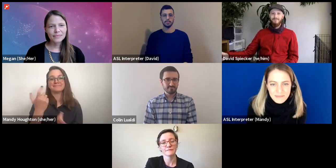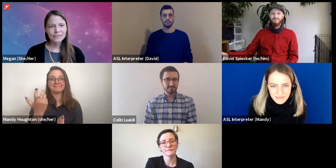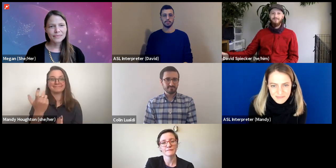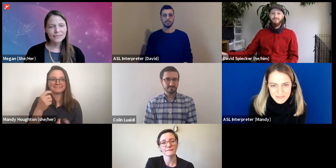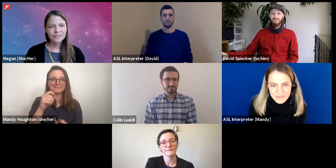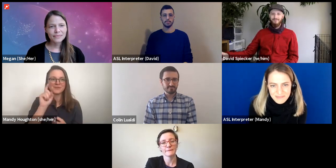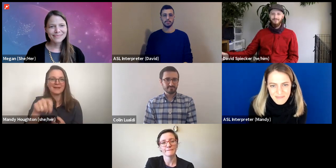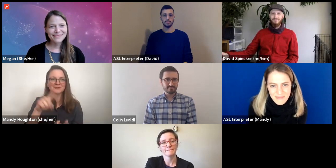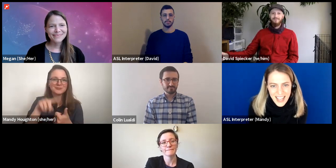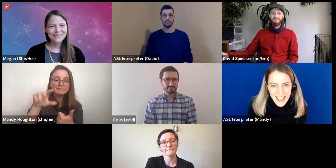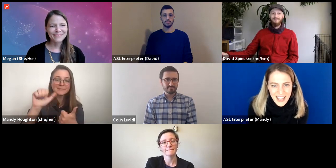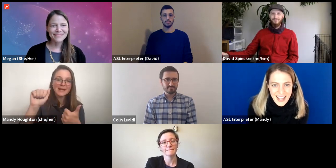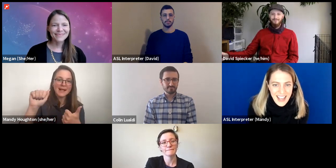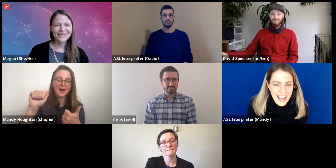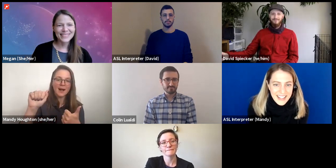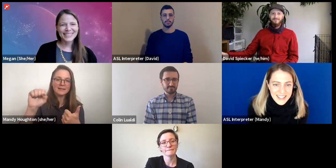there.